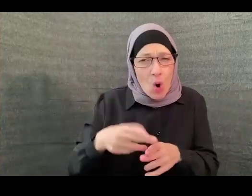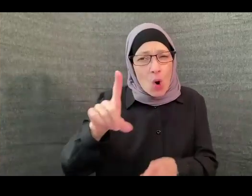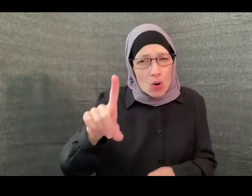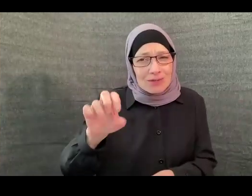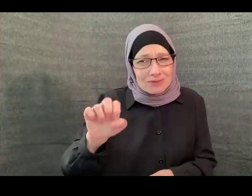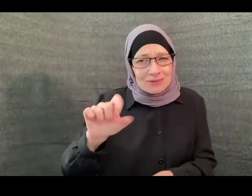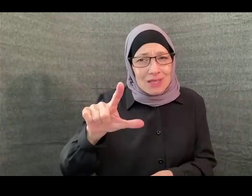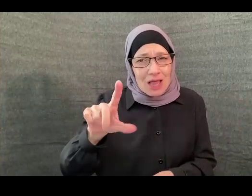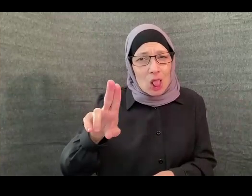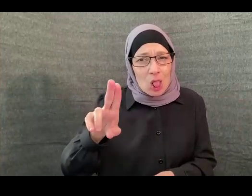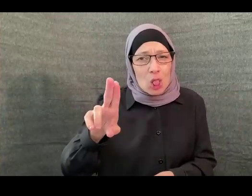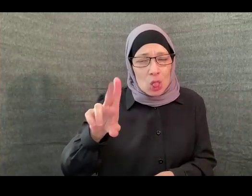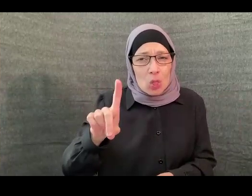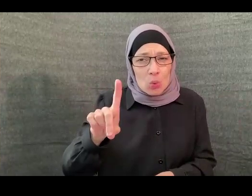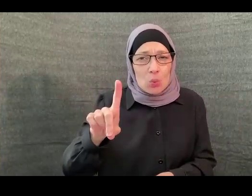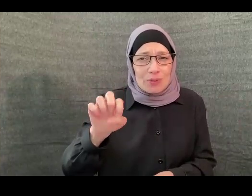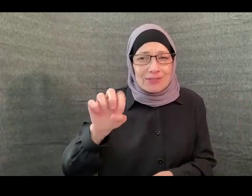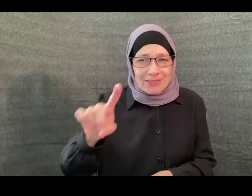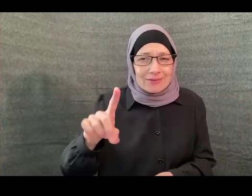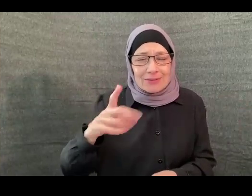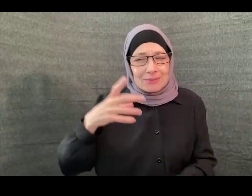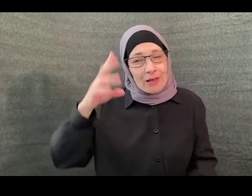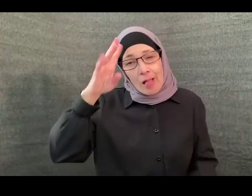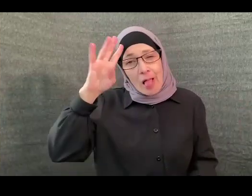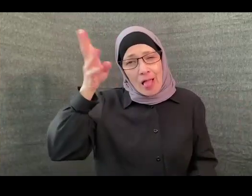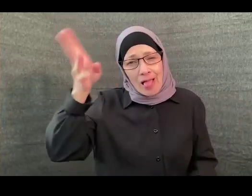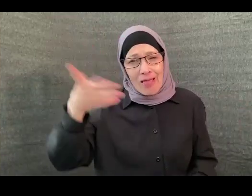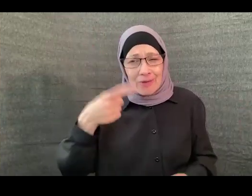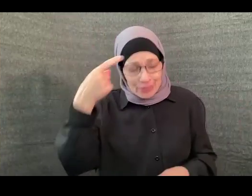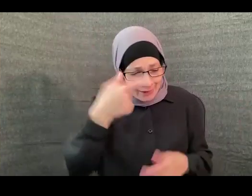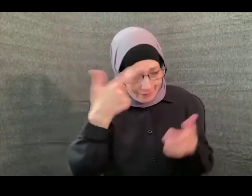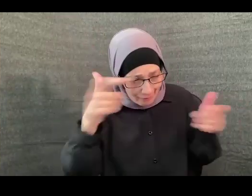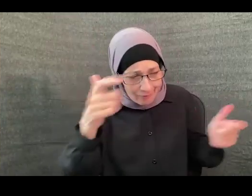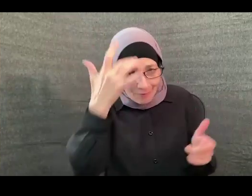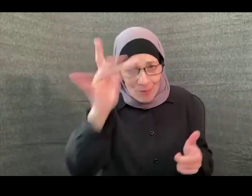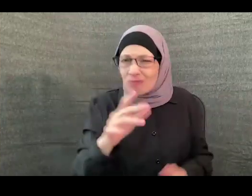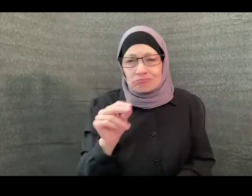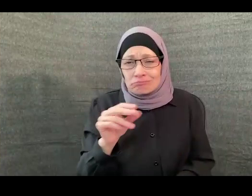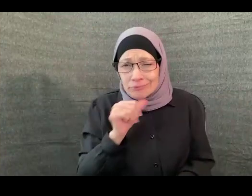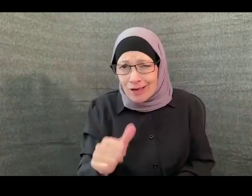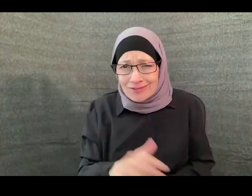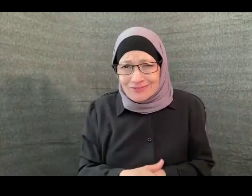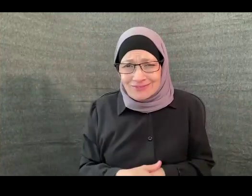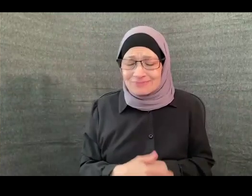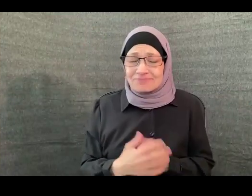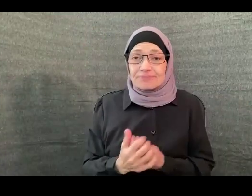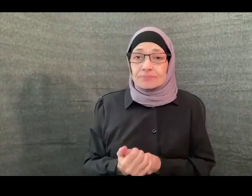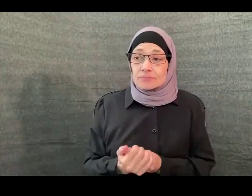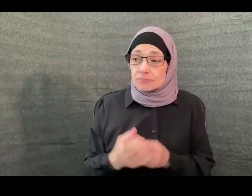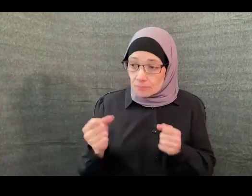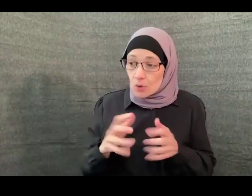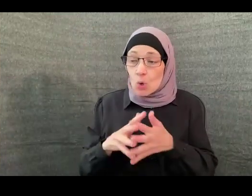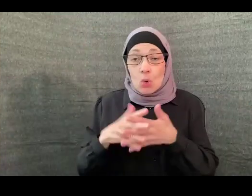it gives the reader of the Quran an example. It says, they are like